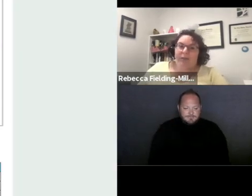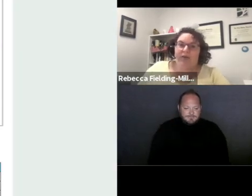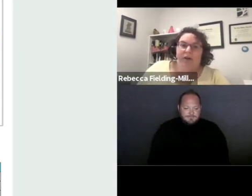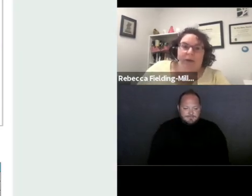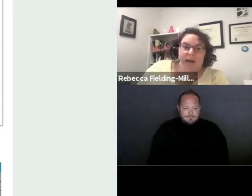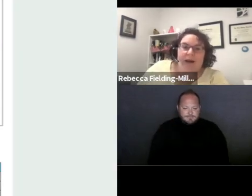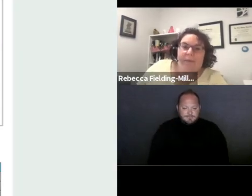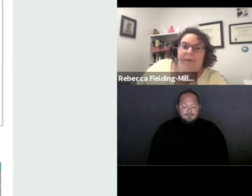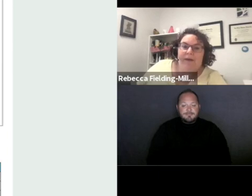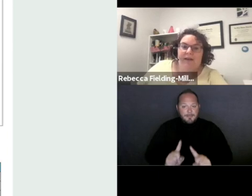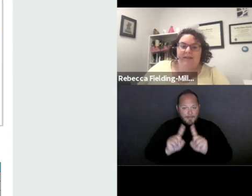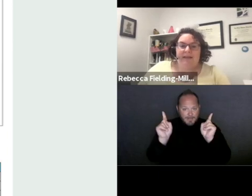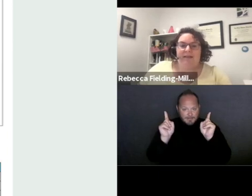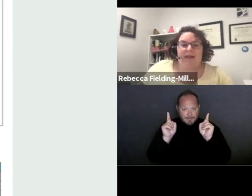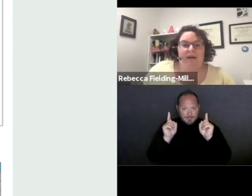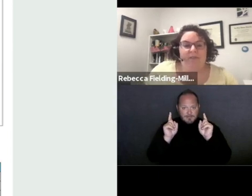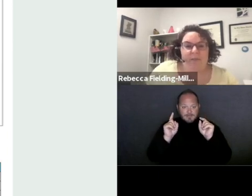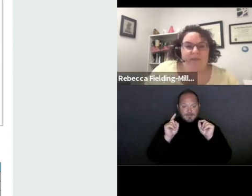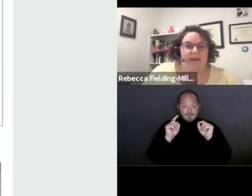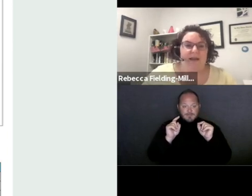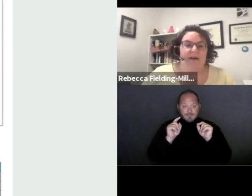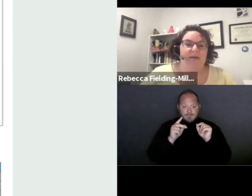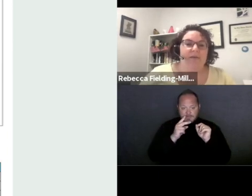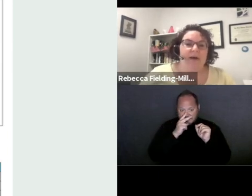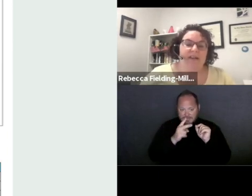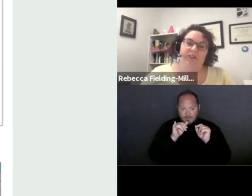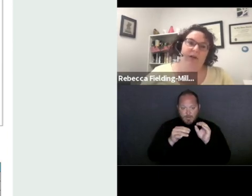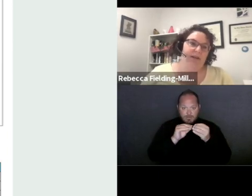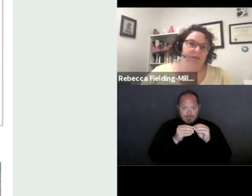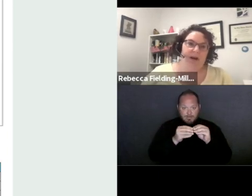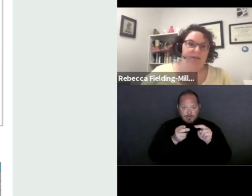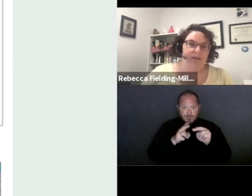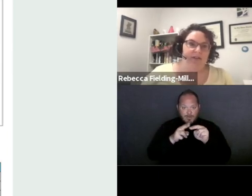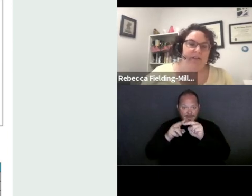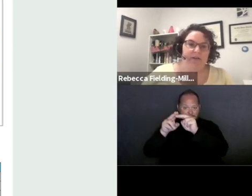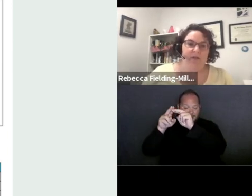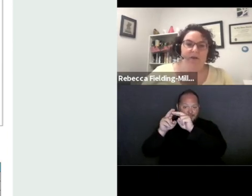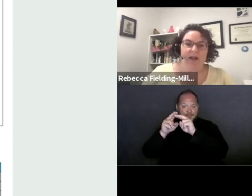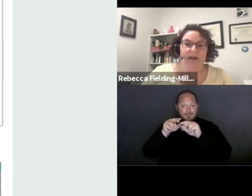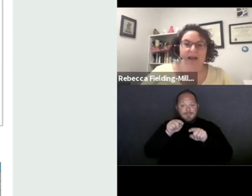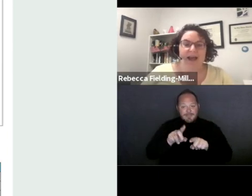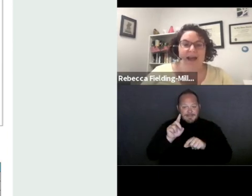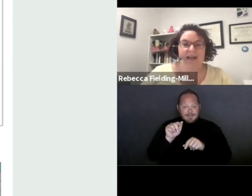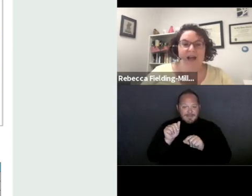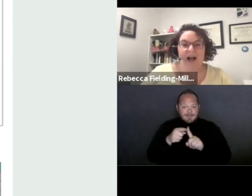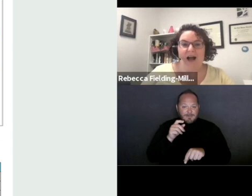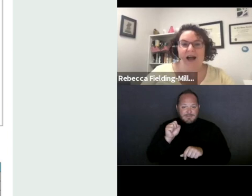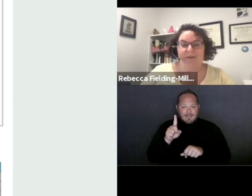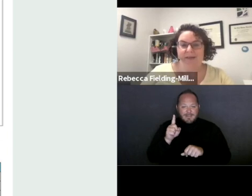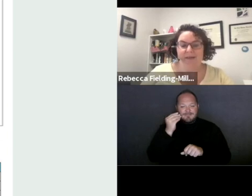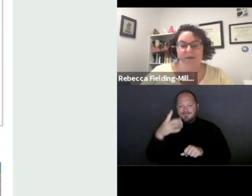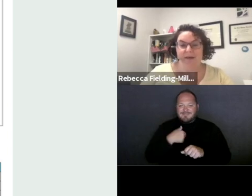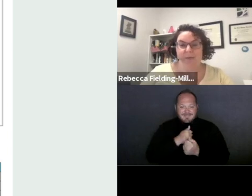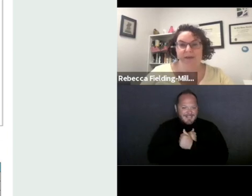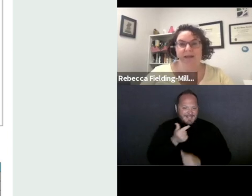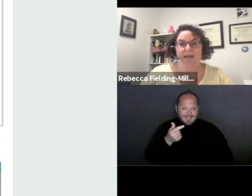while those numbers are going up, these data are from San Diego. I just really love graphs. I just think they're so great. And I